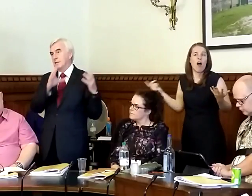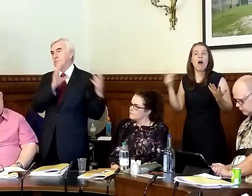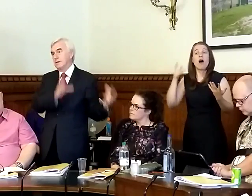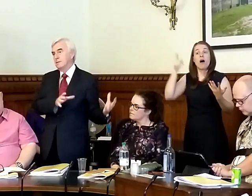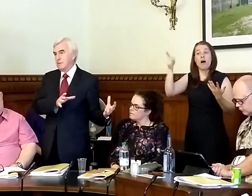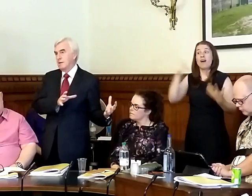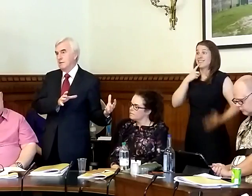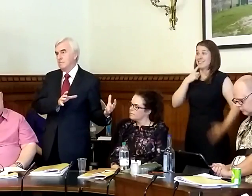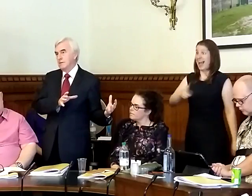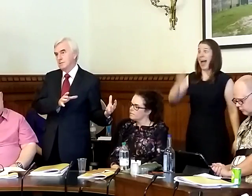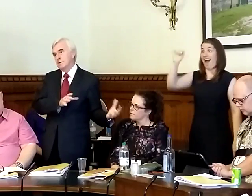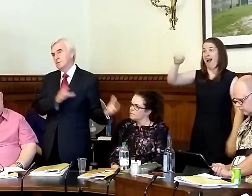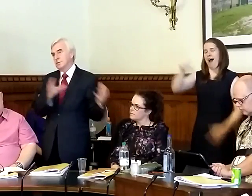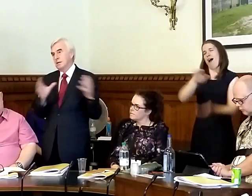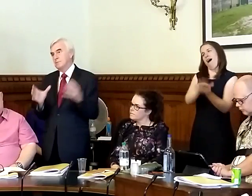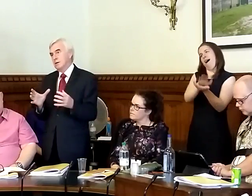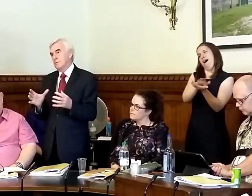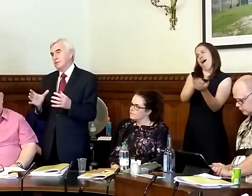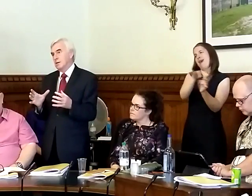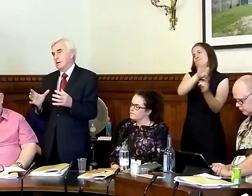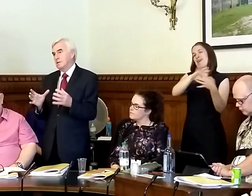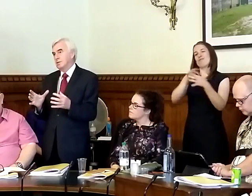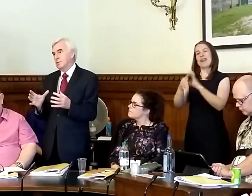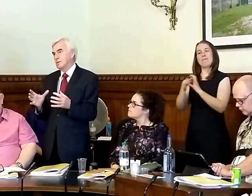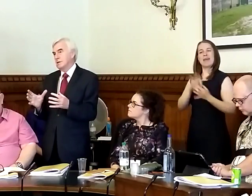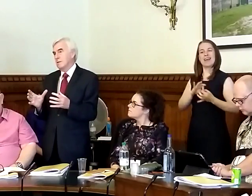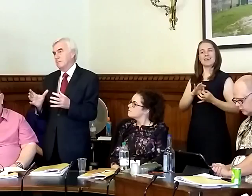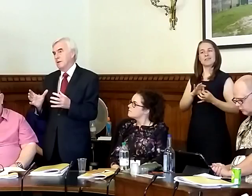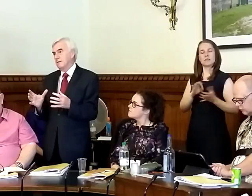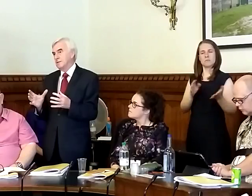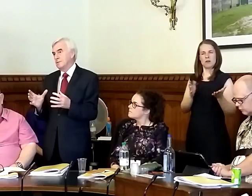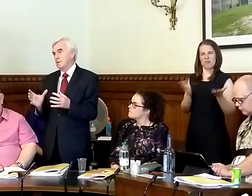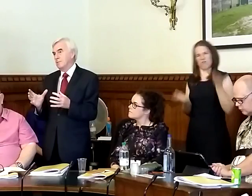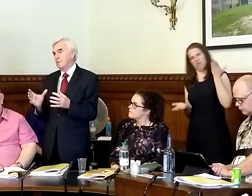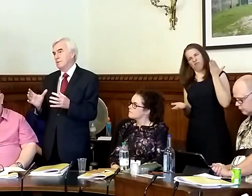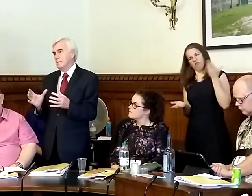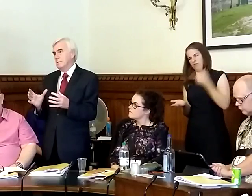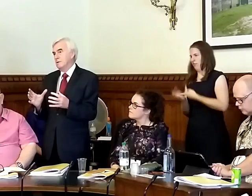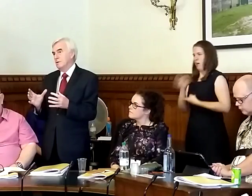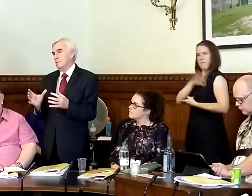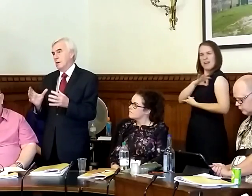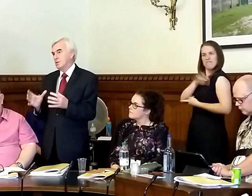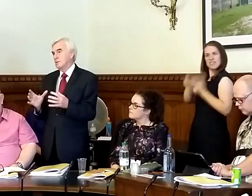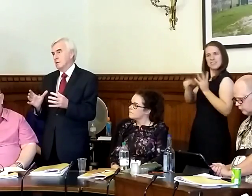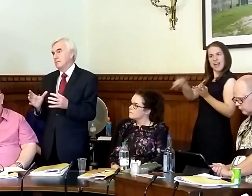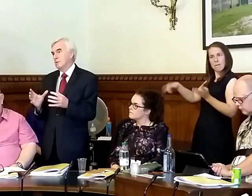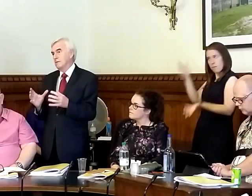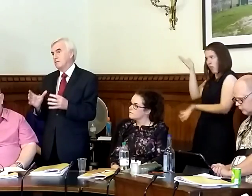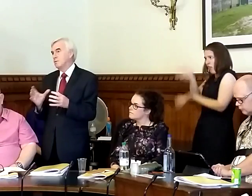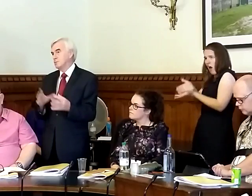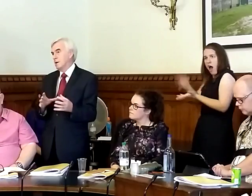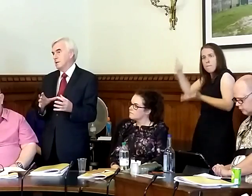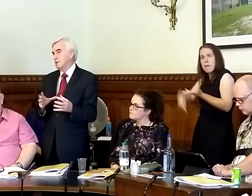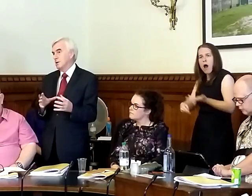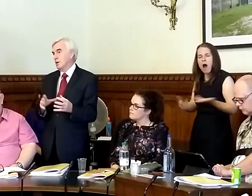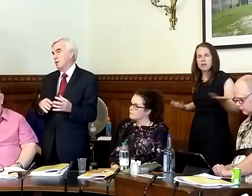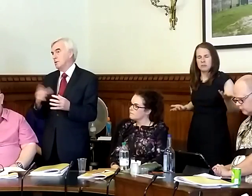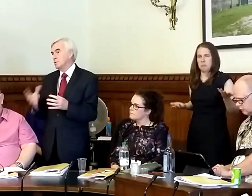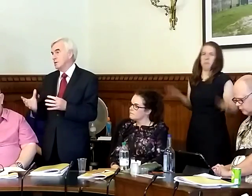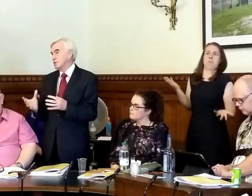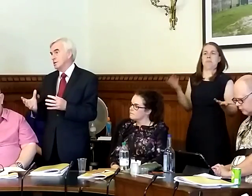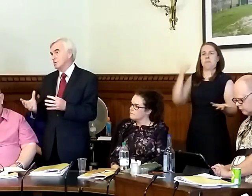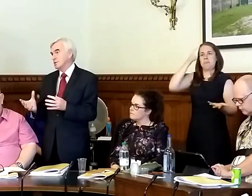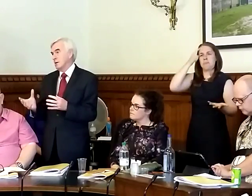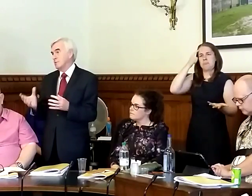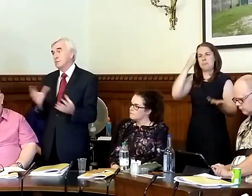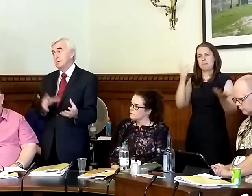about how they celebrate the Paralympics while at the same time they're taking decisions to cut benefits to people who actually will be forced back into their